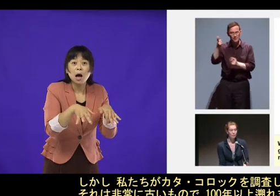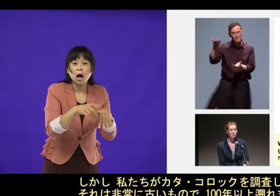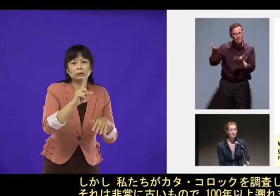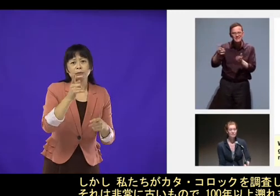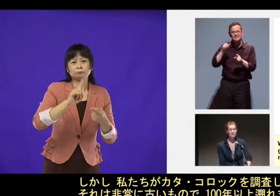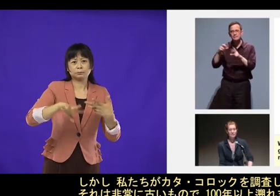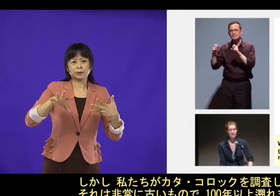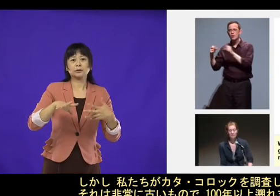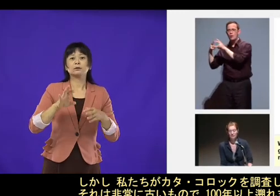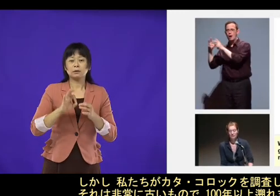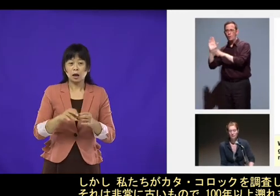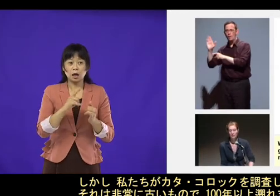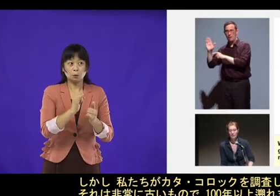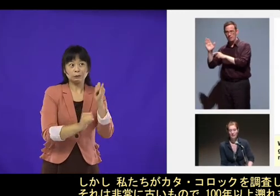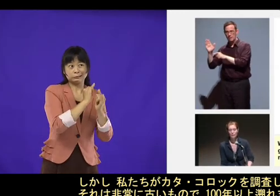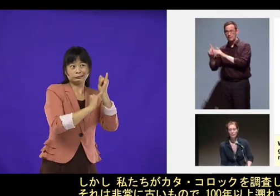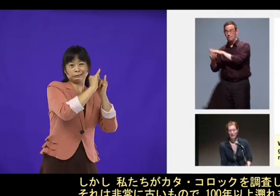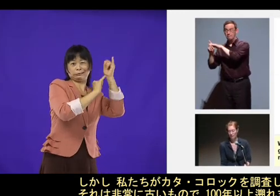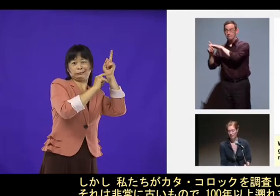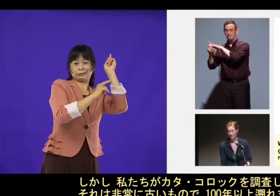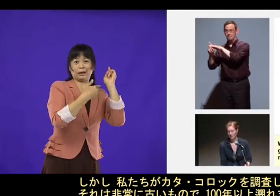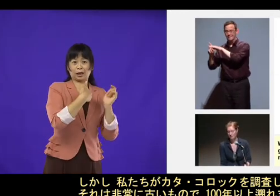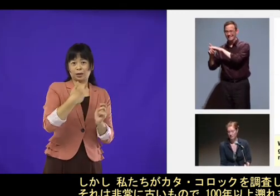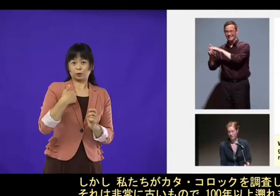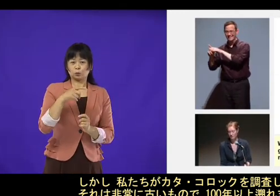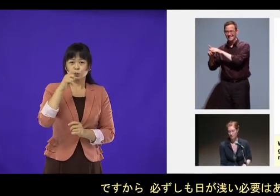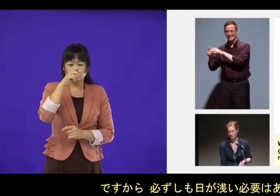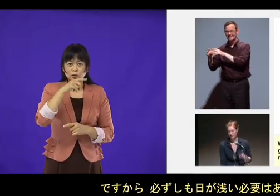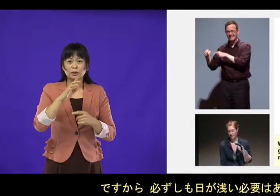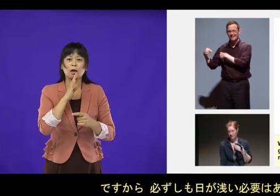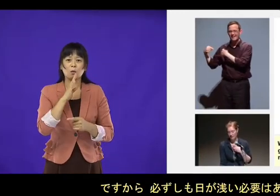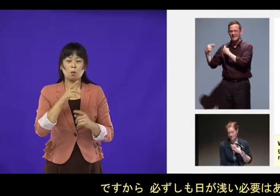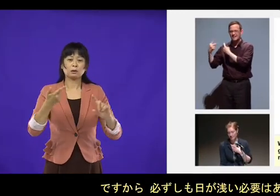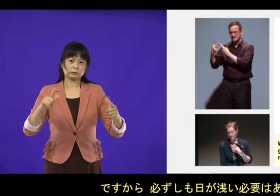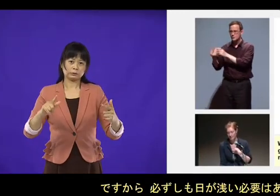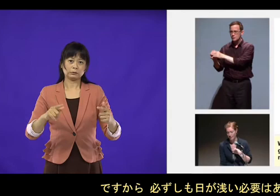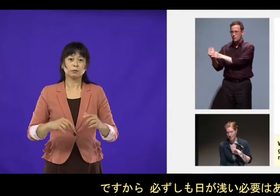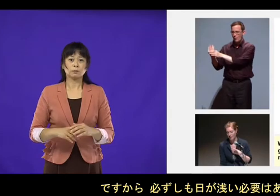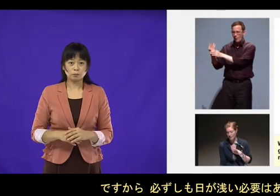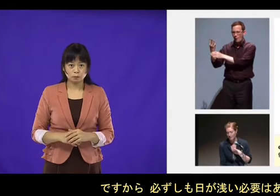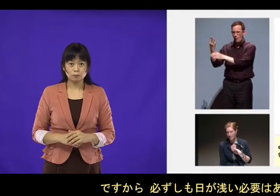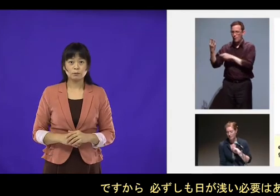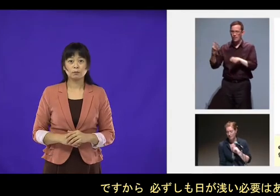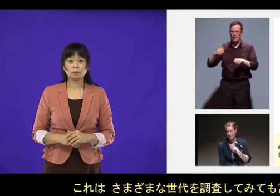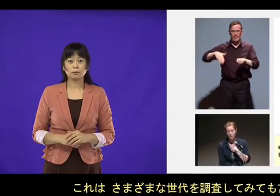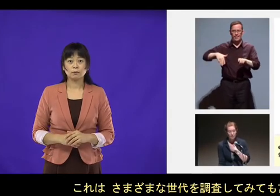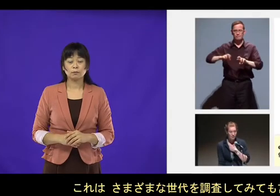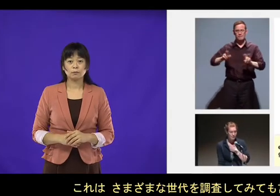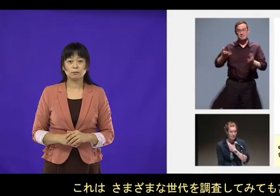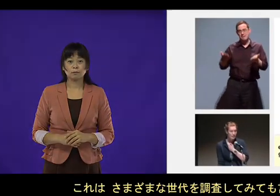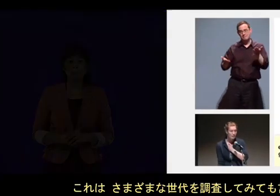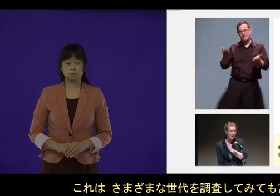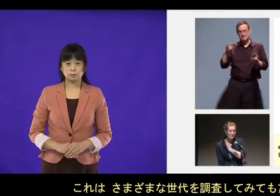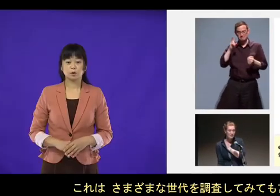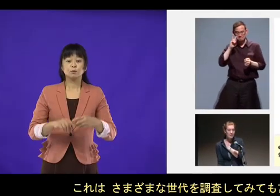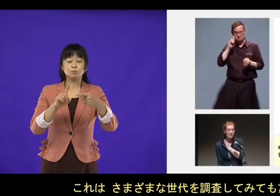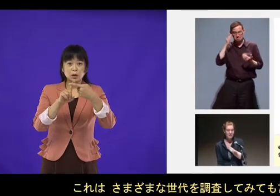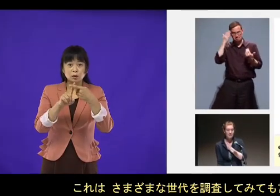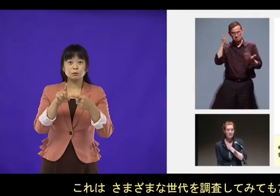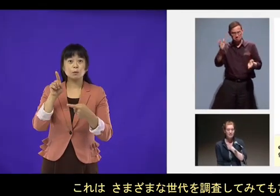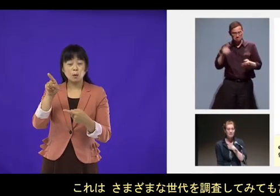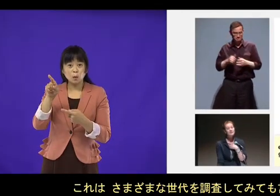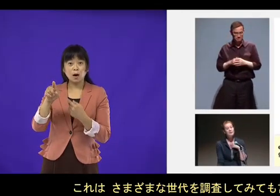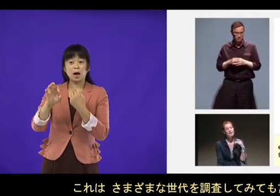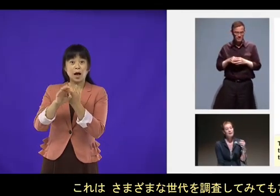quite old. It goes back more than 100 years, so it's not necessarily very young. Also, not when we look at the